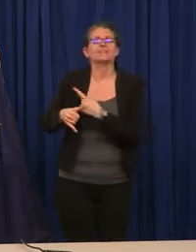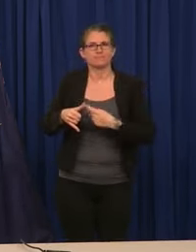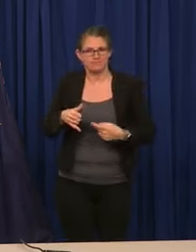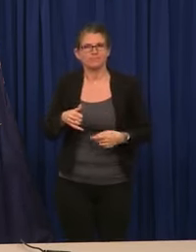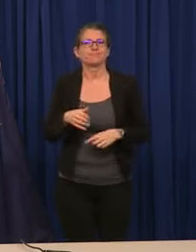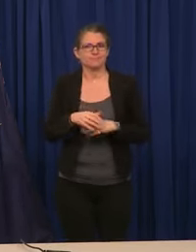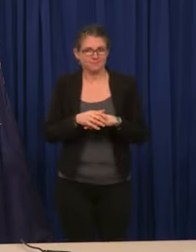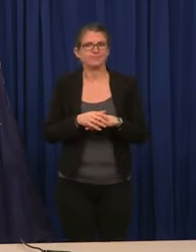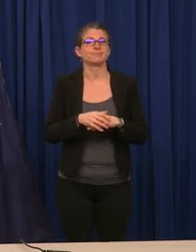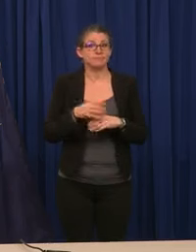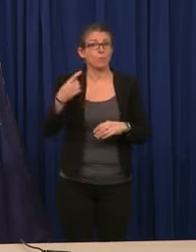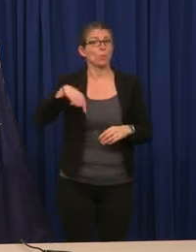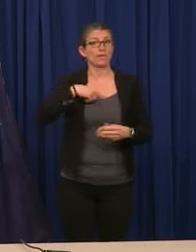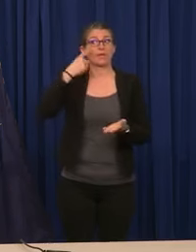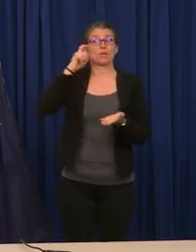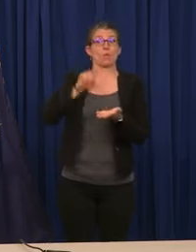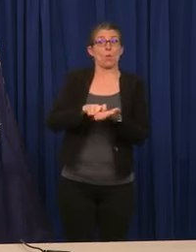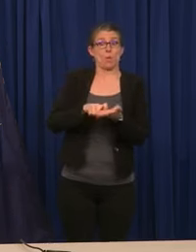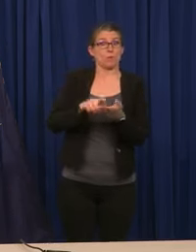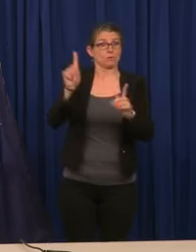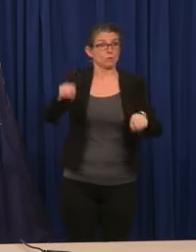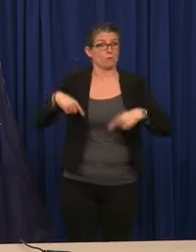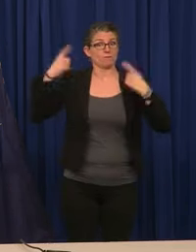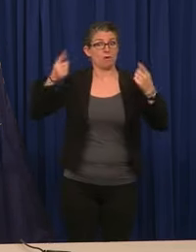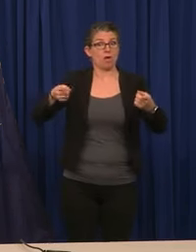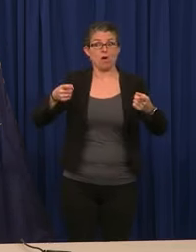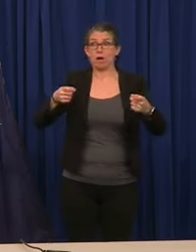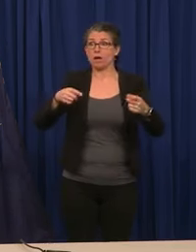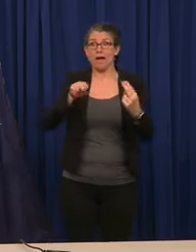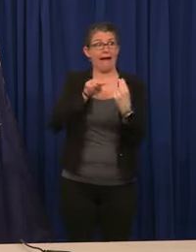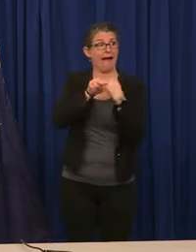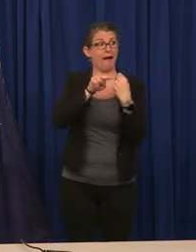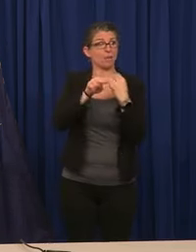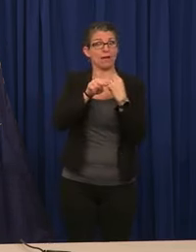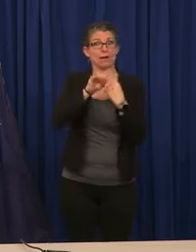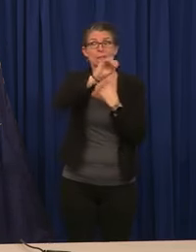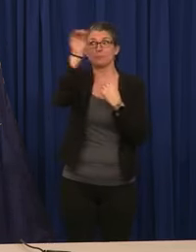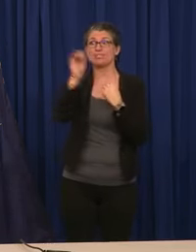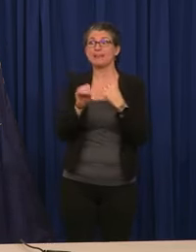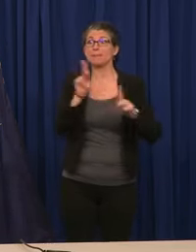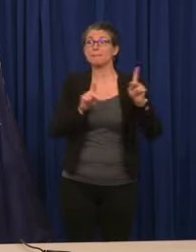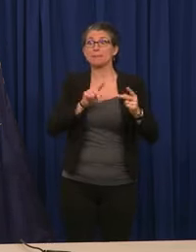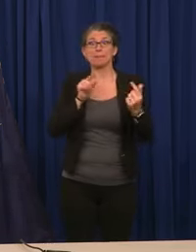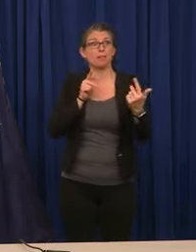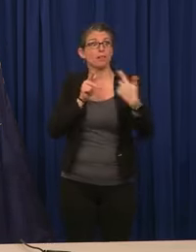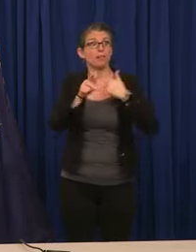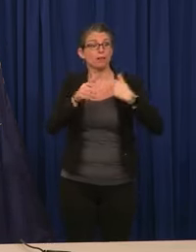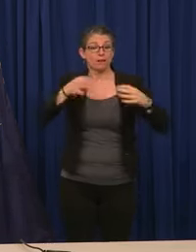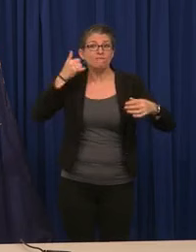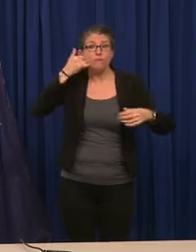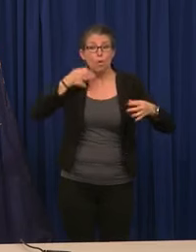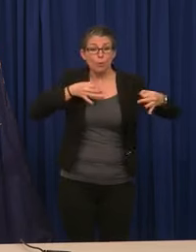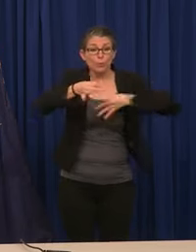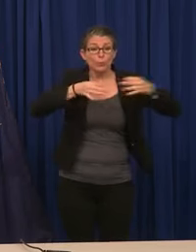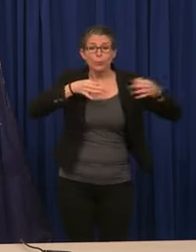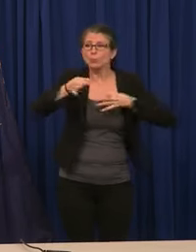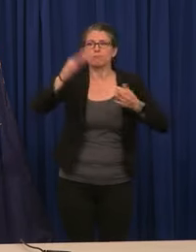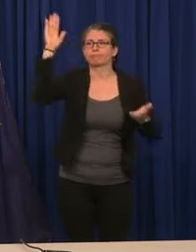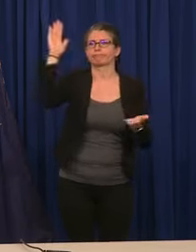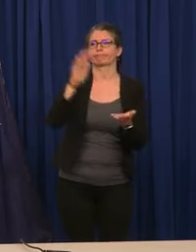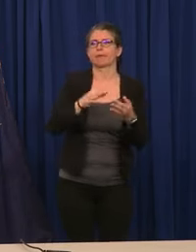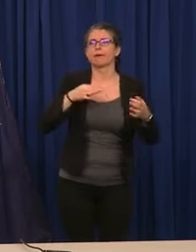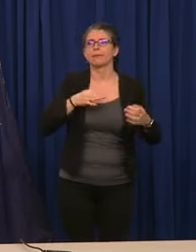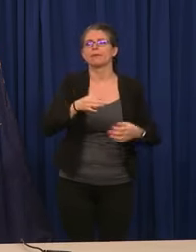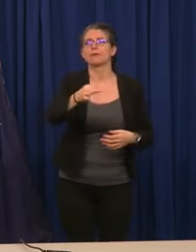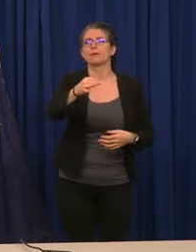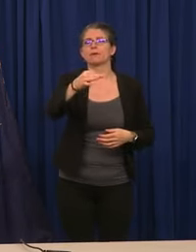physical distancing has gone up. The travel piece we know from the DOT data, and the physical distancing piece we have a good sense